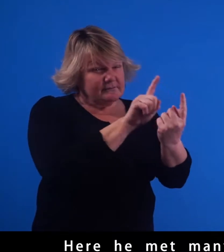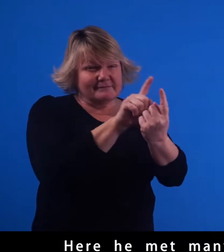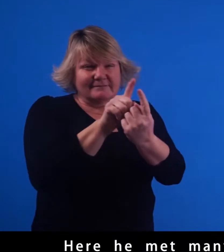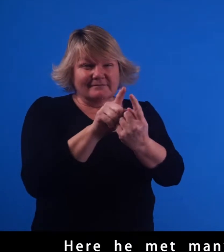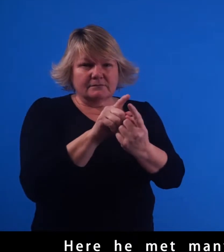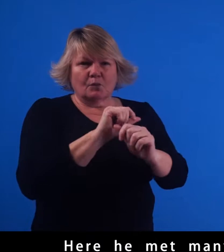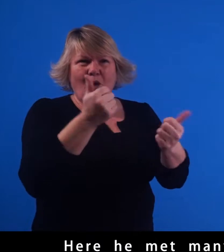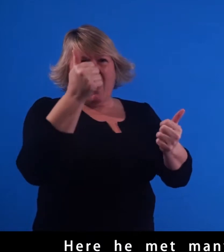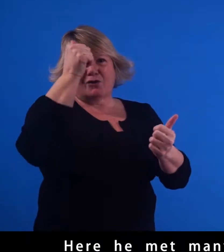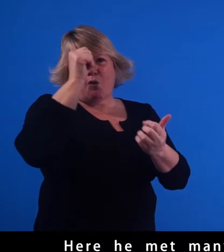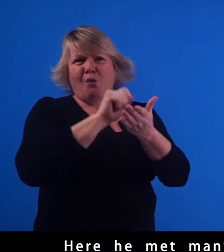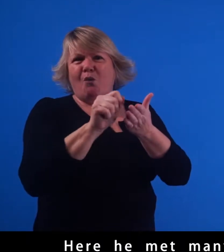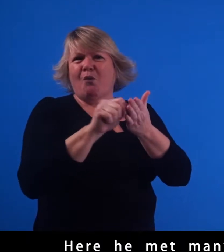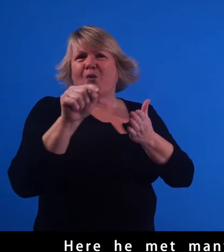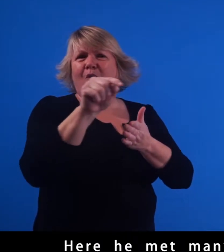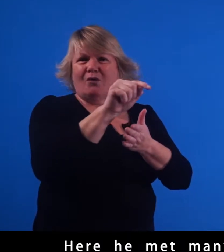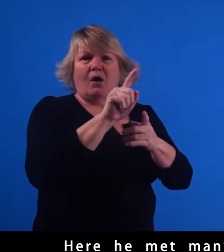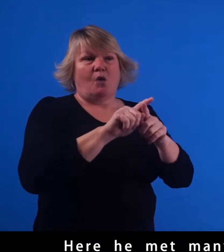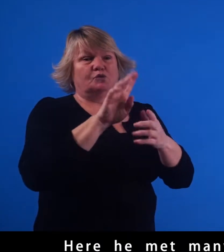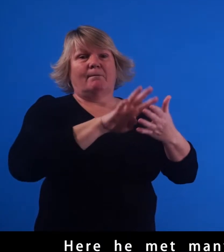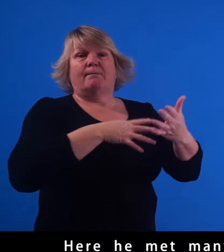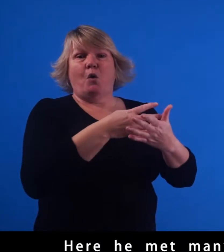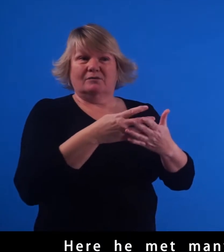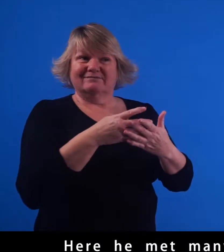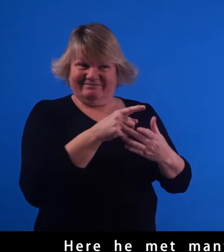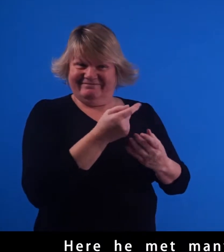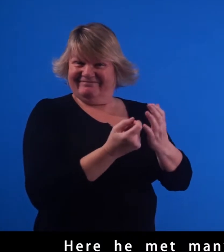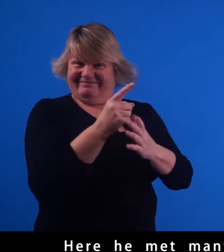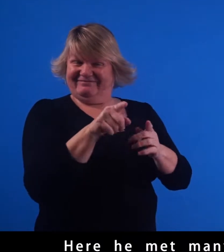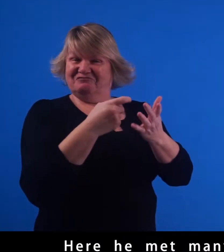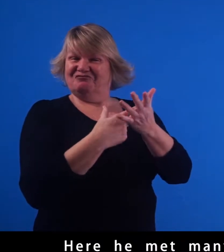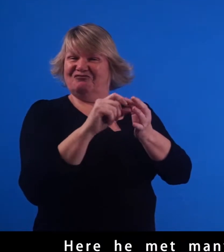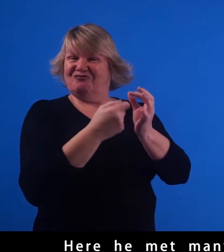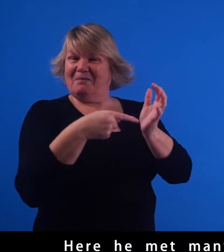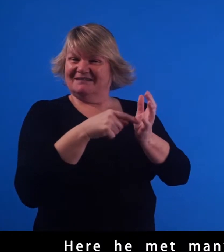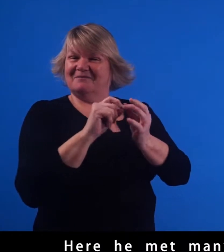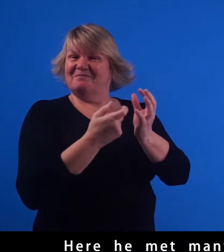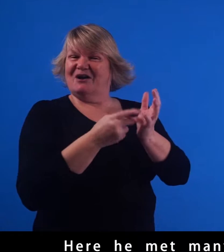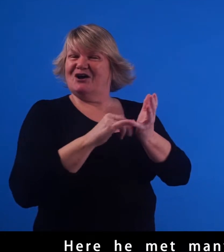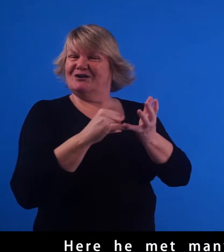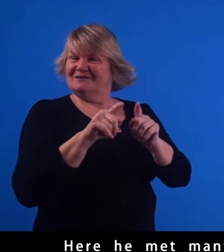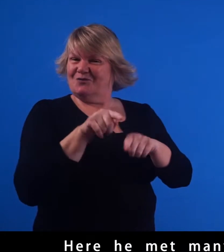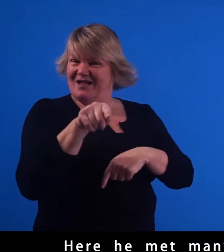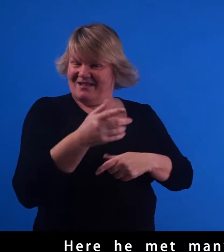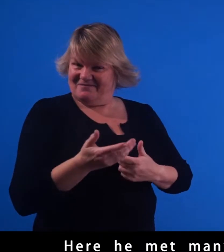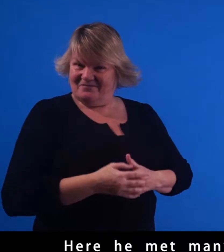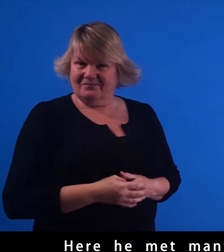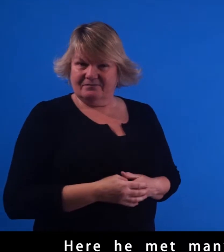Here he met many well-renowned authors and poets, including Robert Burns.